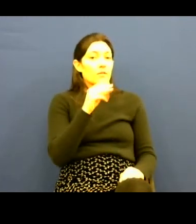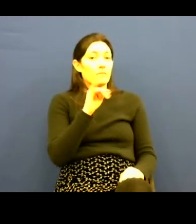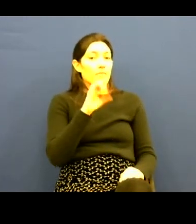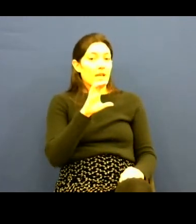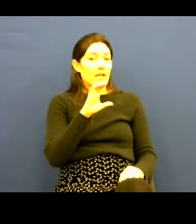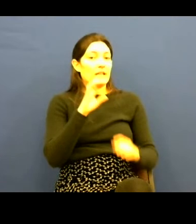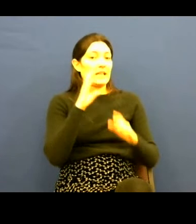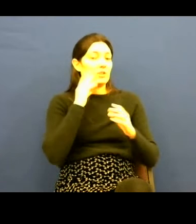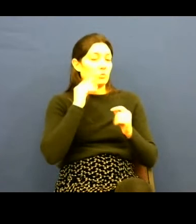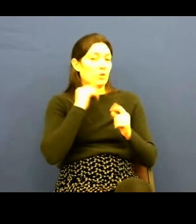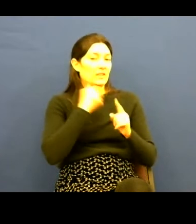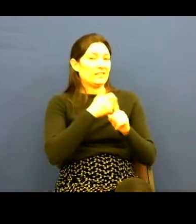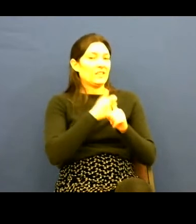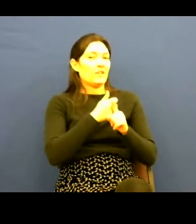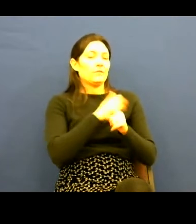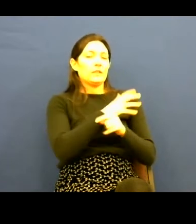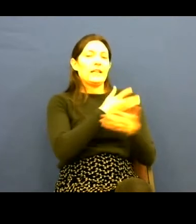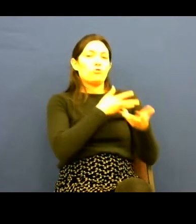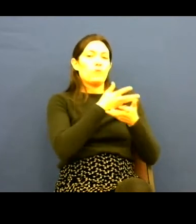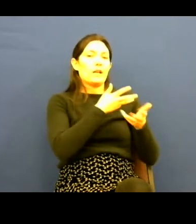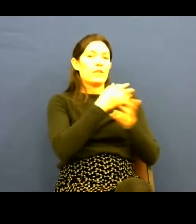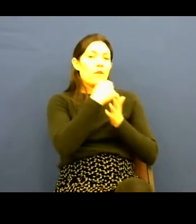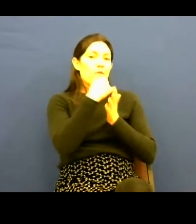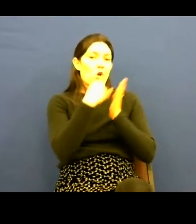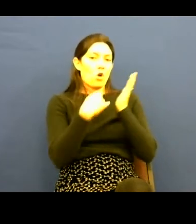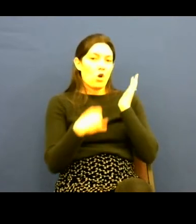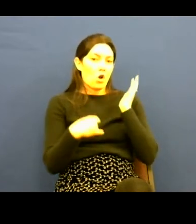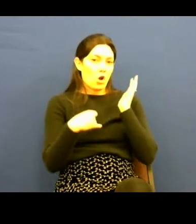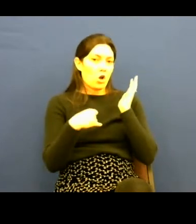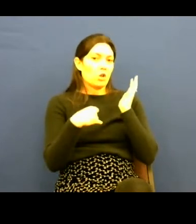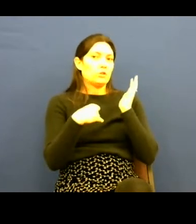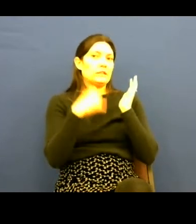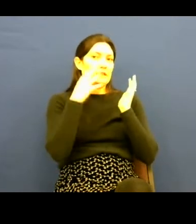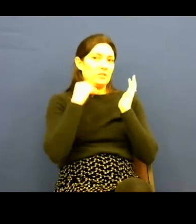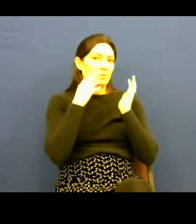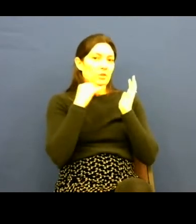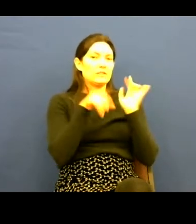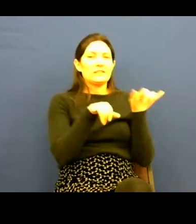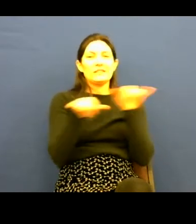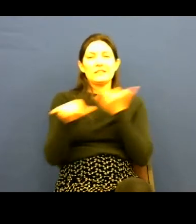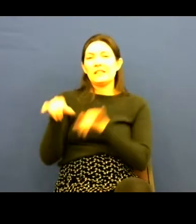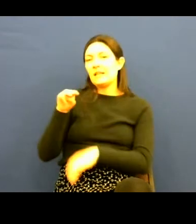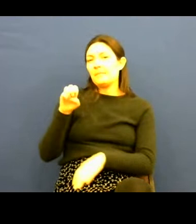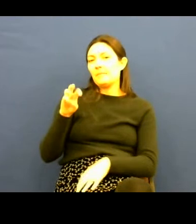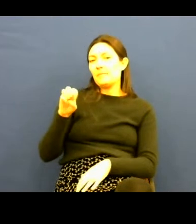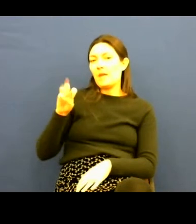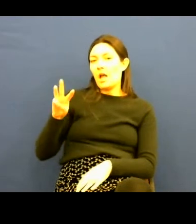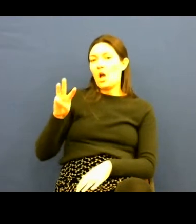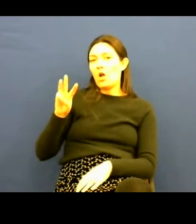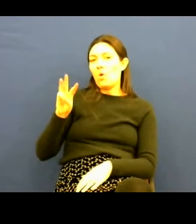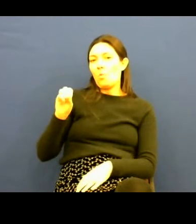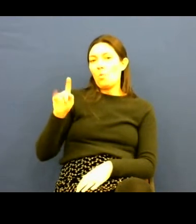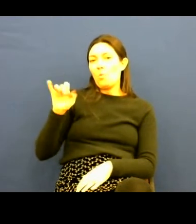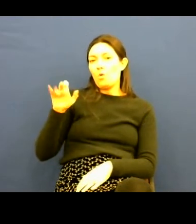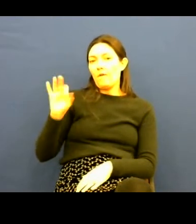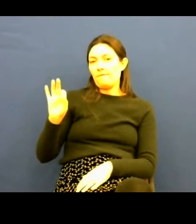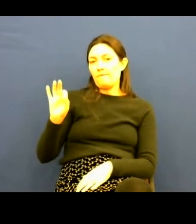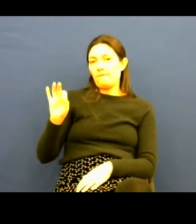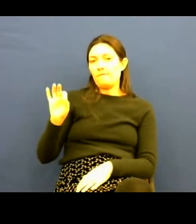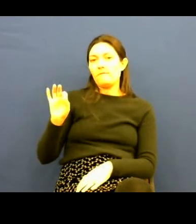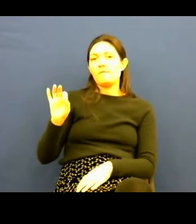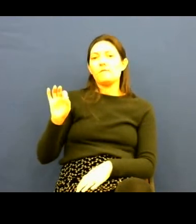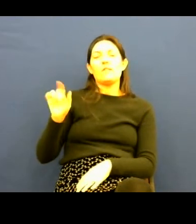art experience along the lines of a Meow Wolf, if you are familiar with that. or Wonder Spaces. They are spreading around the